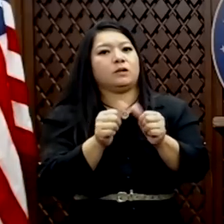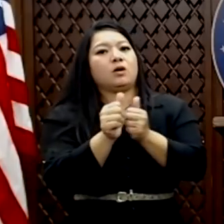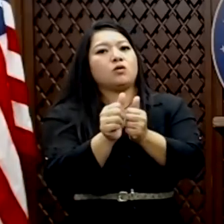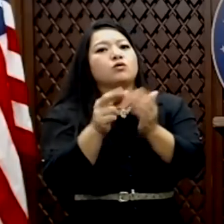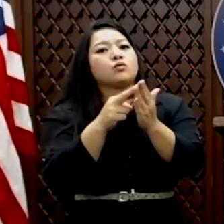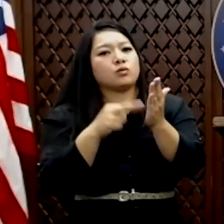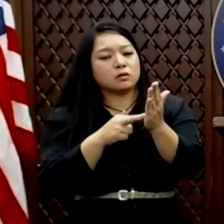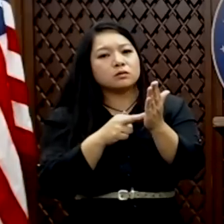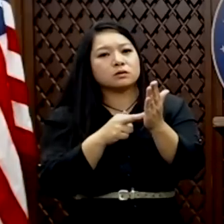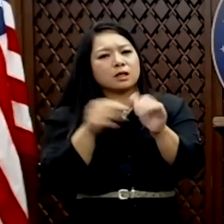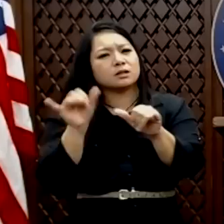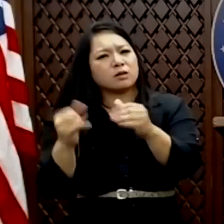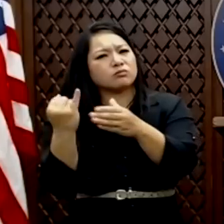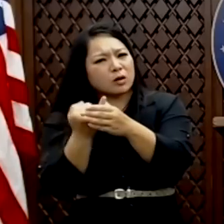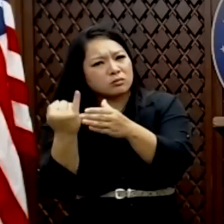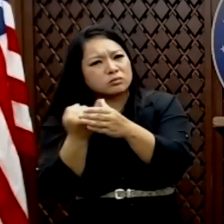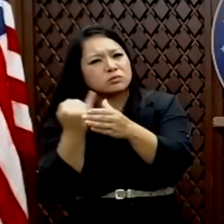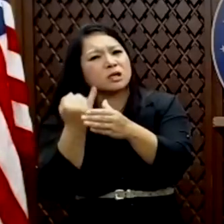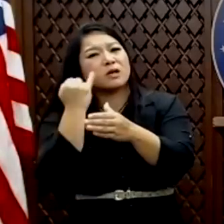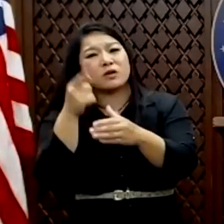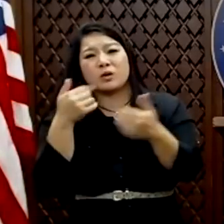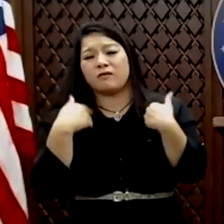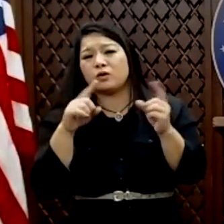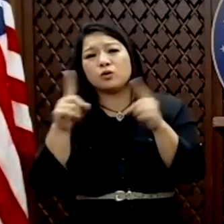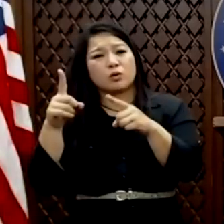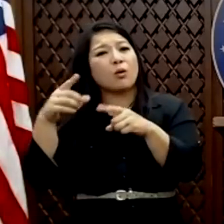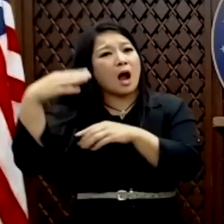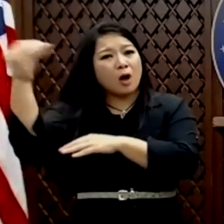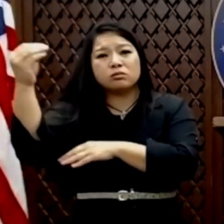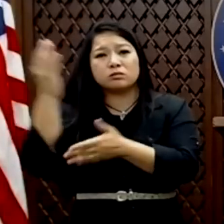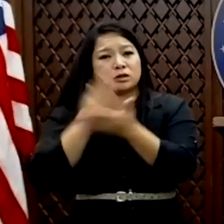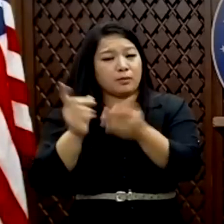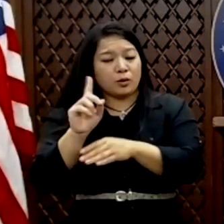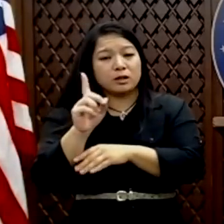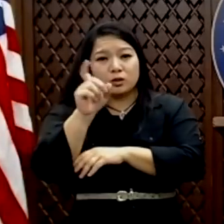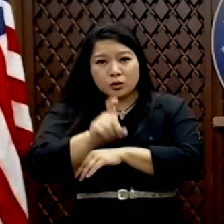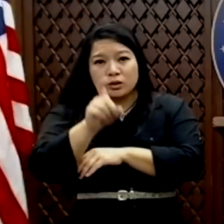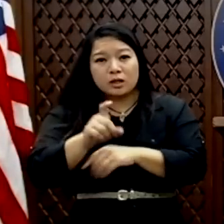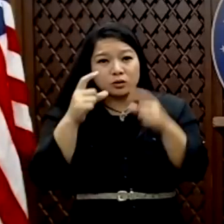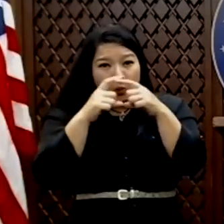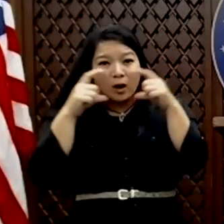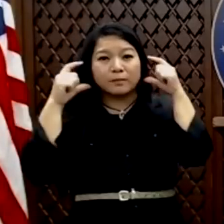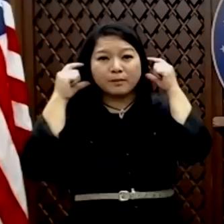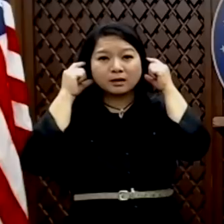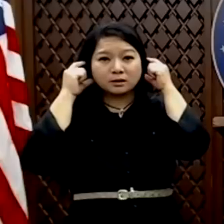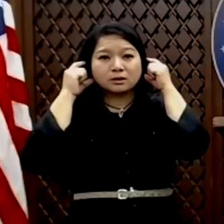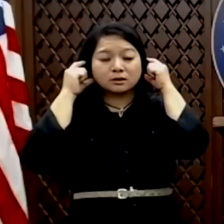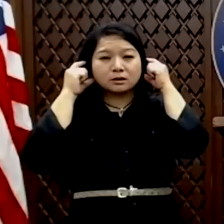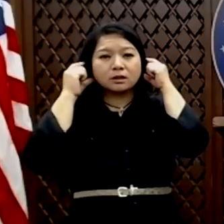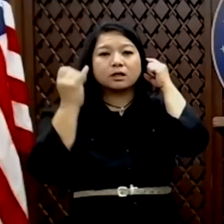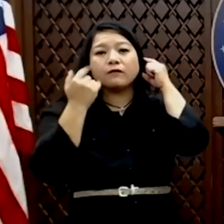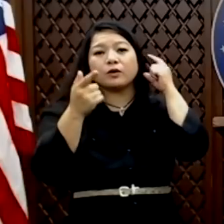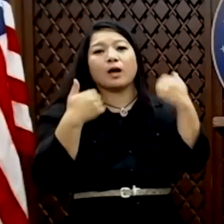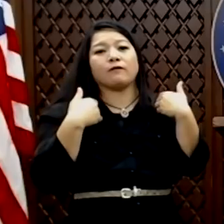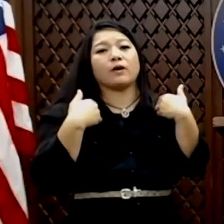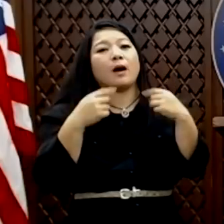be sheltered in place. And if you have to go outside, you need to wear a mask. If you don't have a